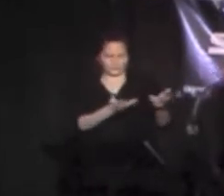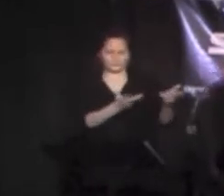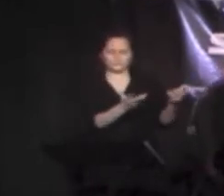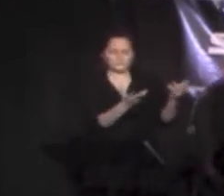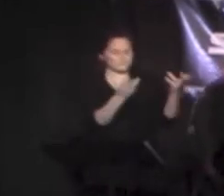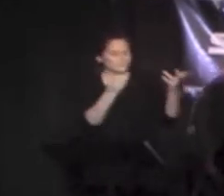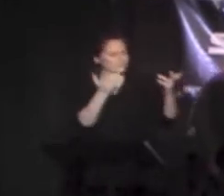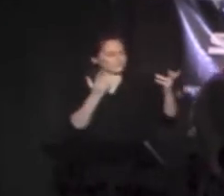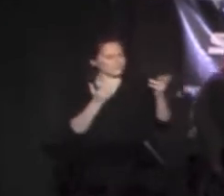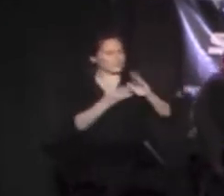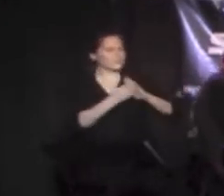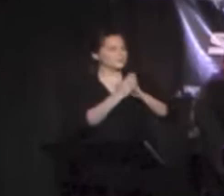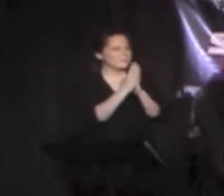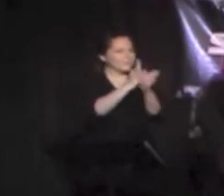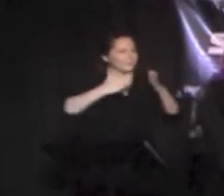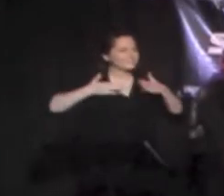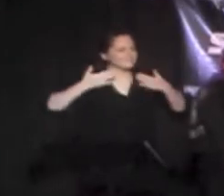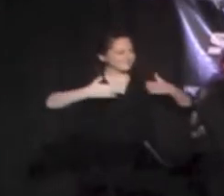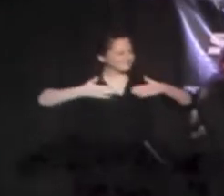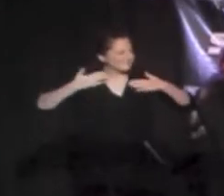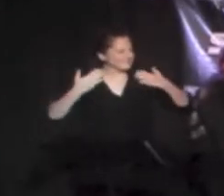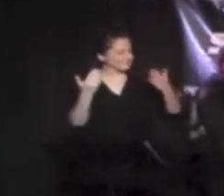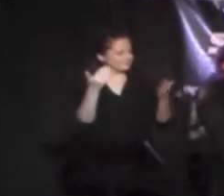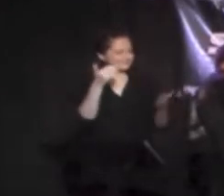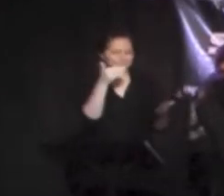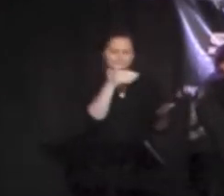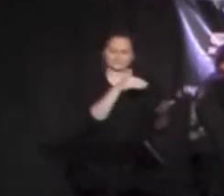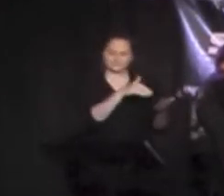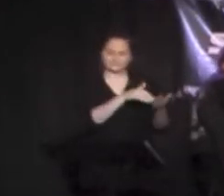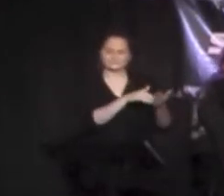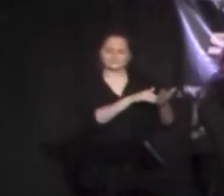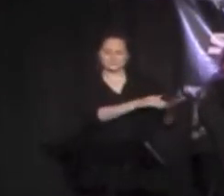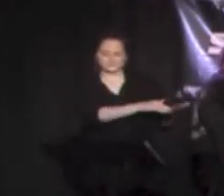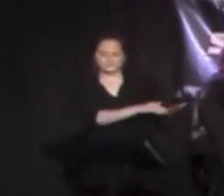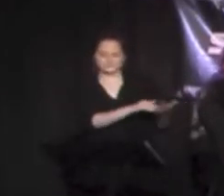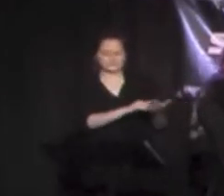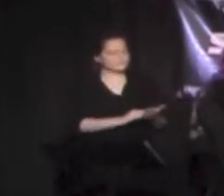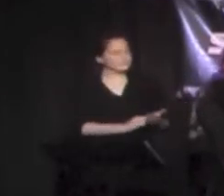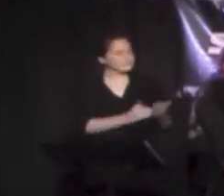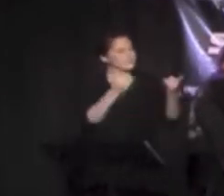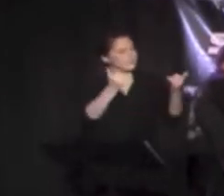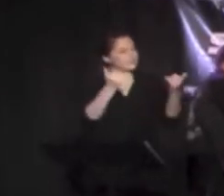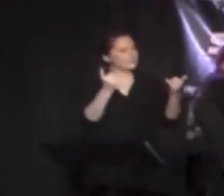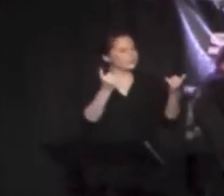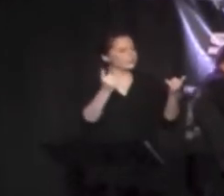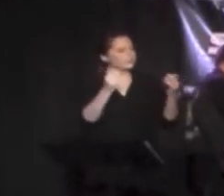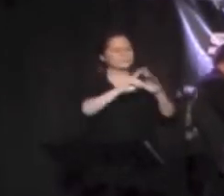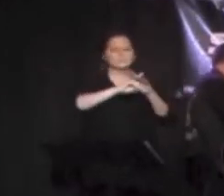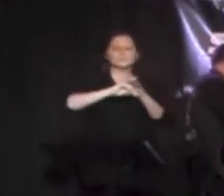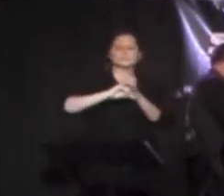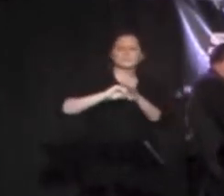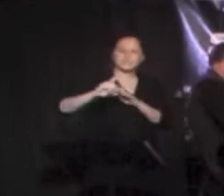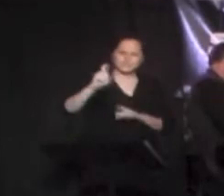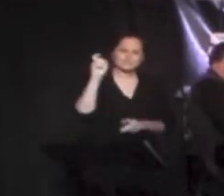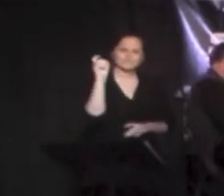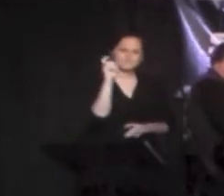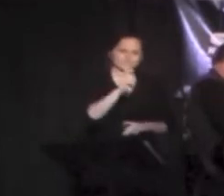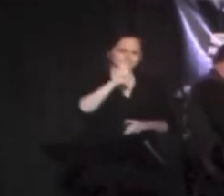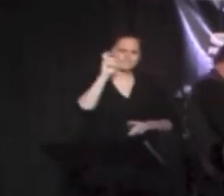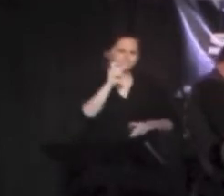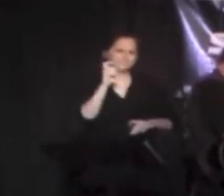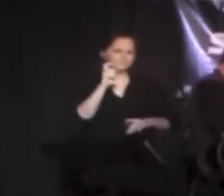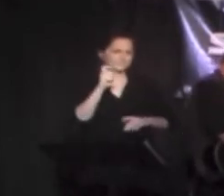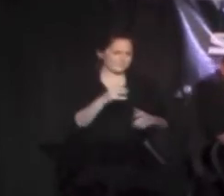more than you could give to live the life that I want to live And it's time for me to